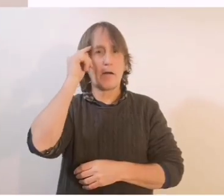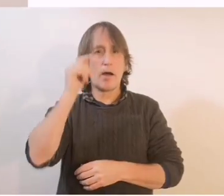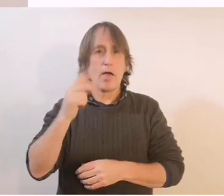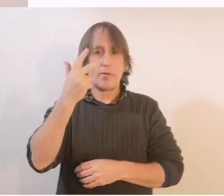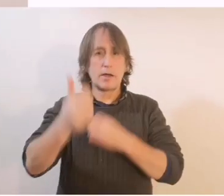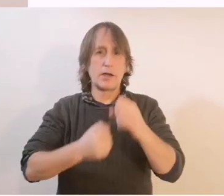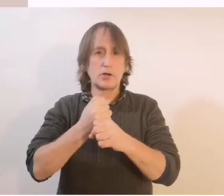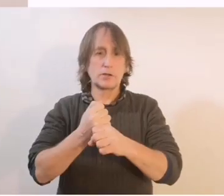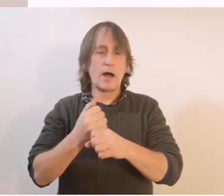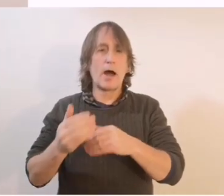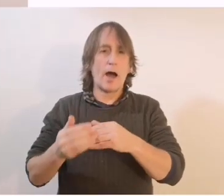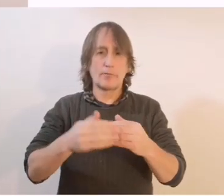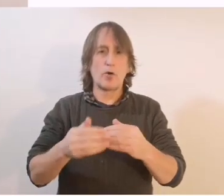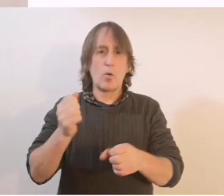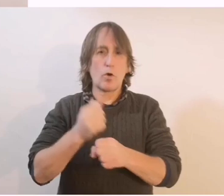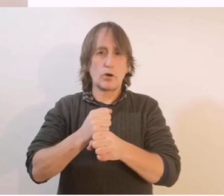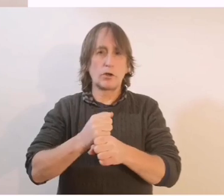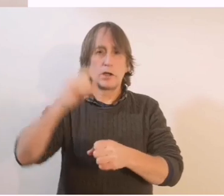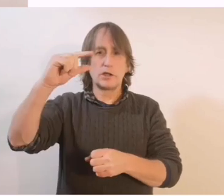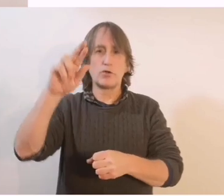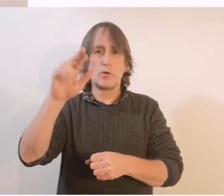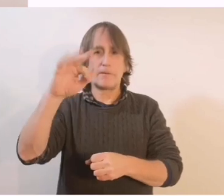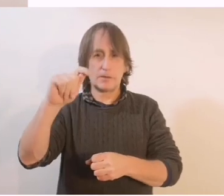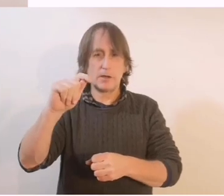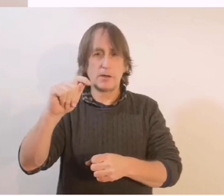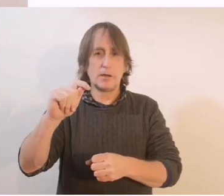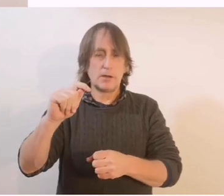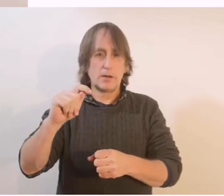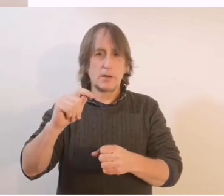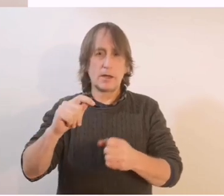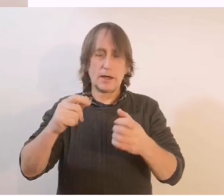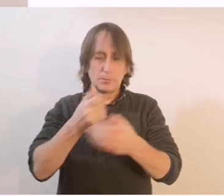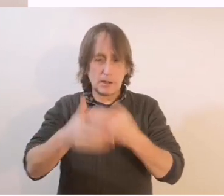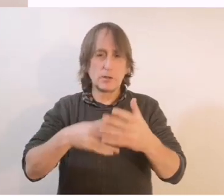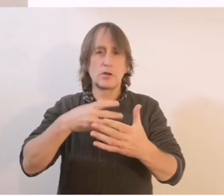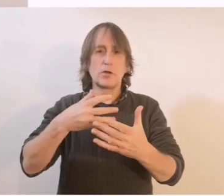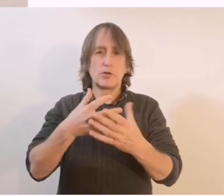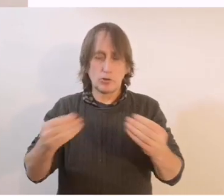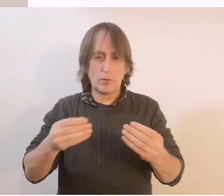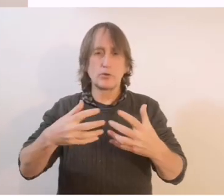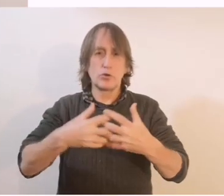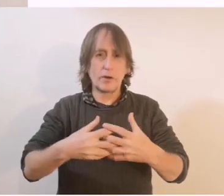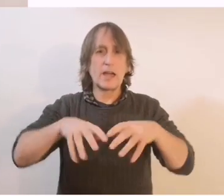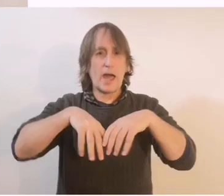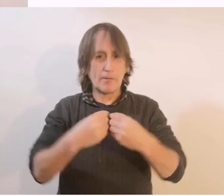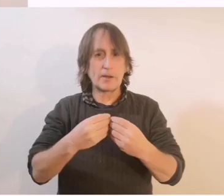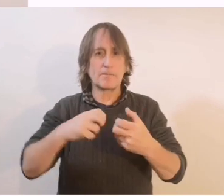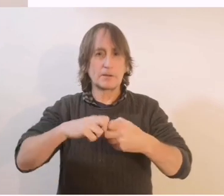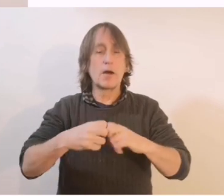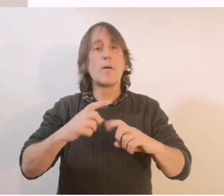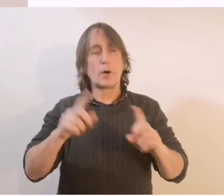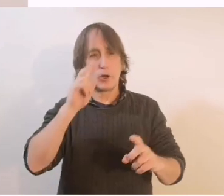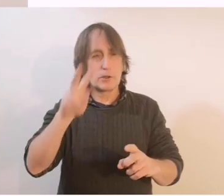3 years of working on the grand unified field theory that explains, solves and unifies everything in physics. But it seems that for